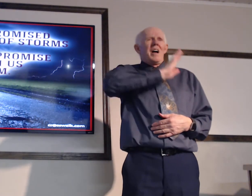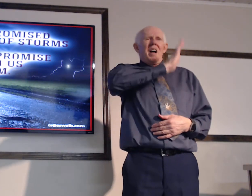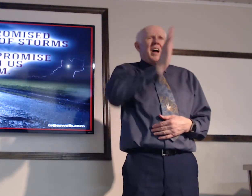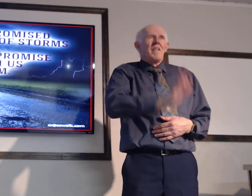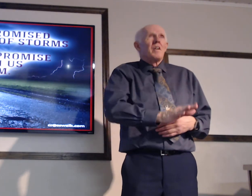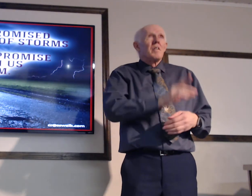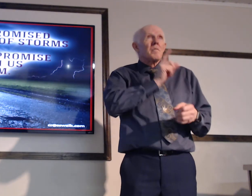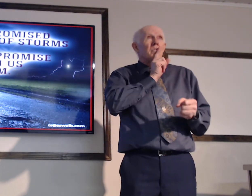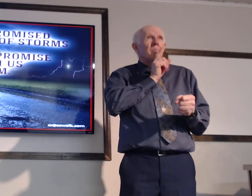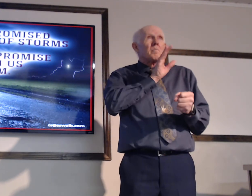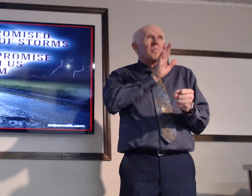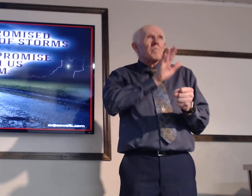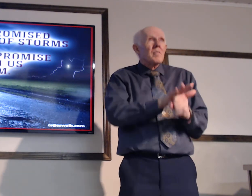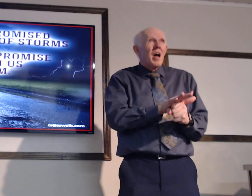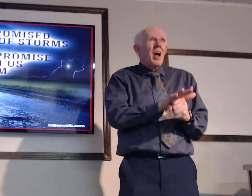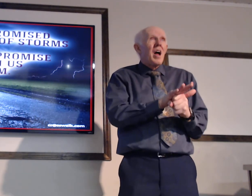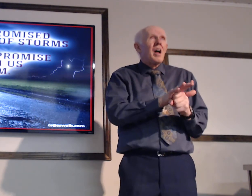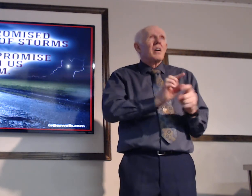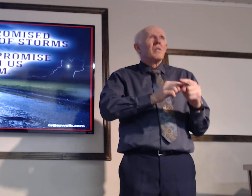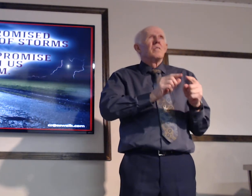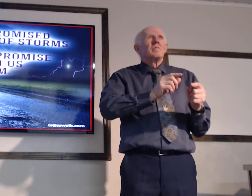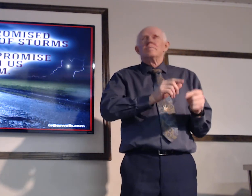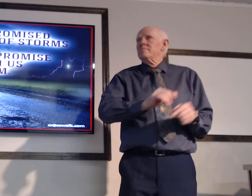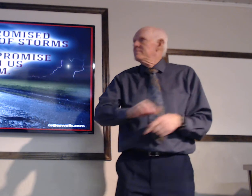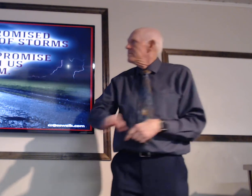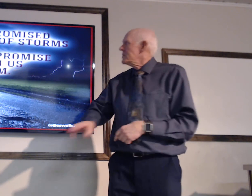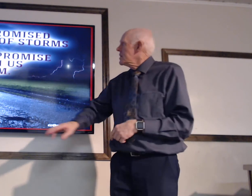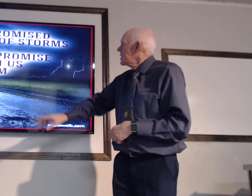God never promised